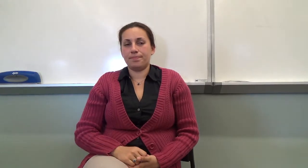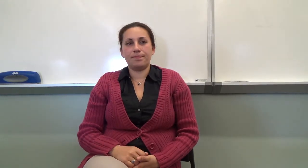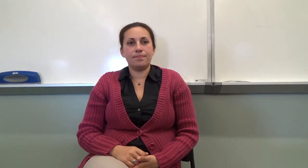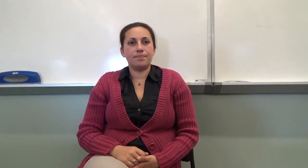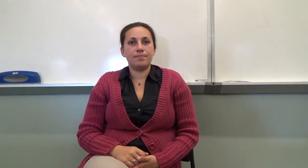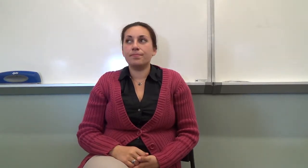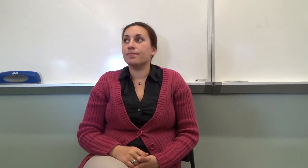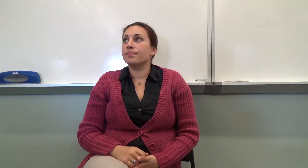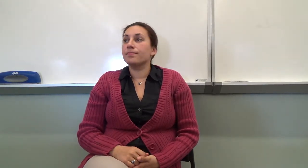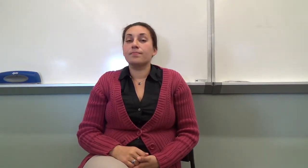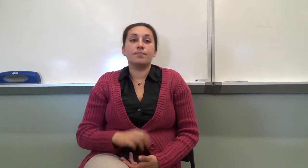angle. Okay.